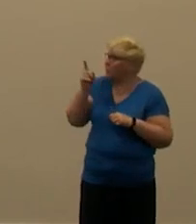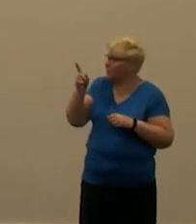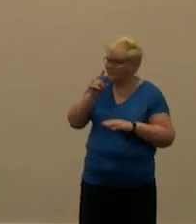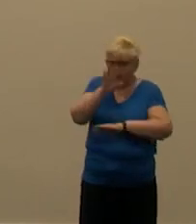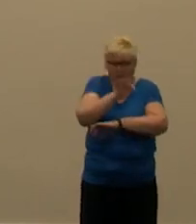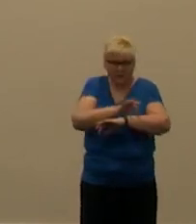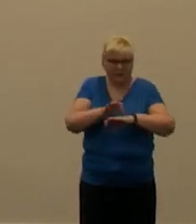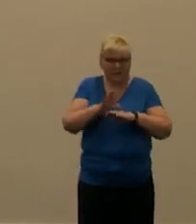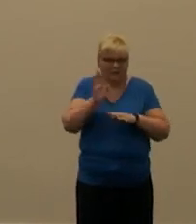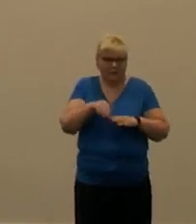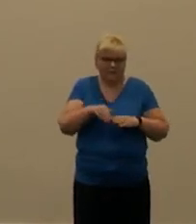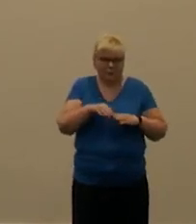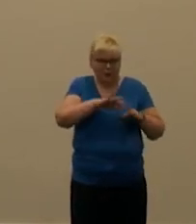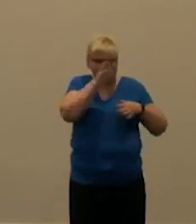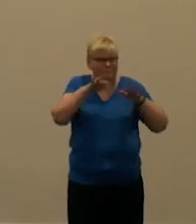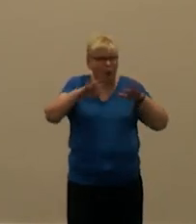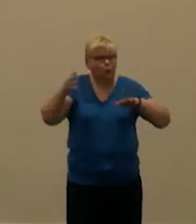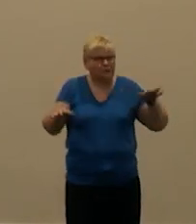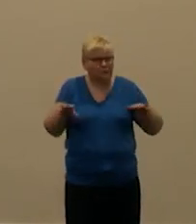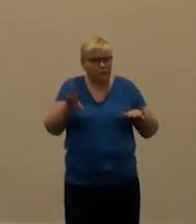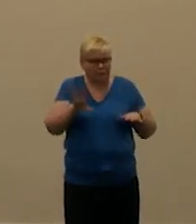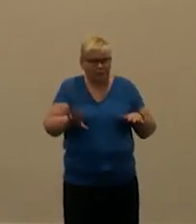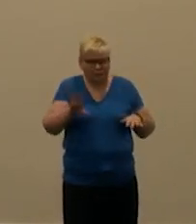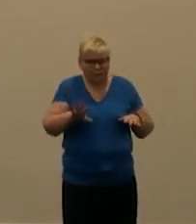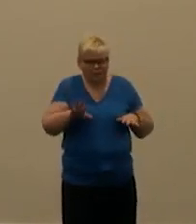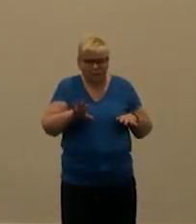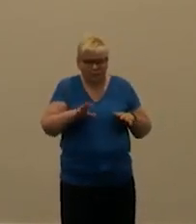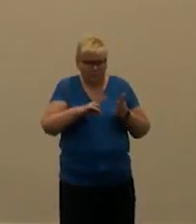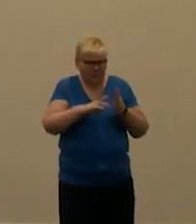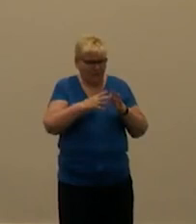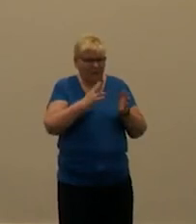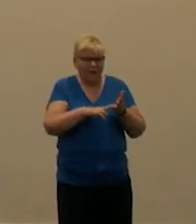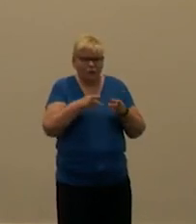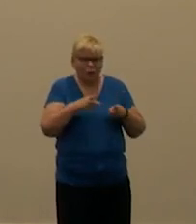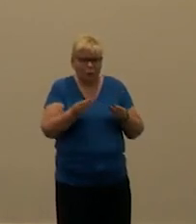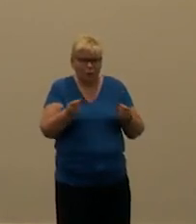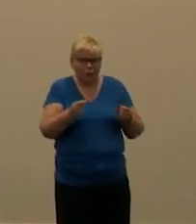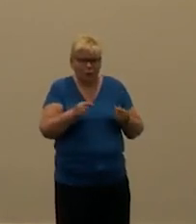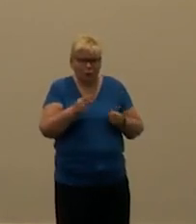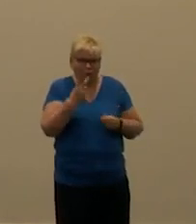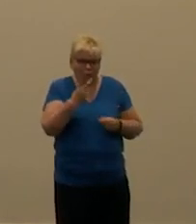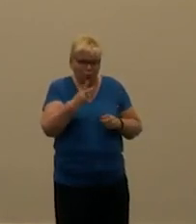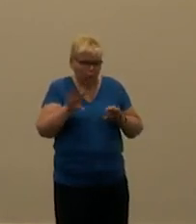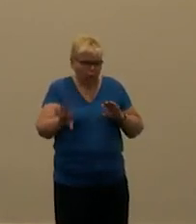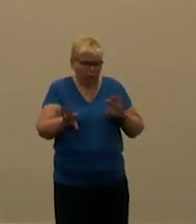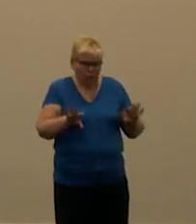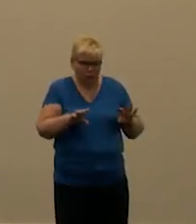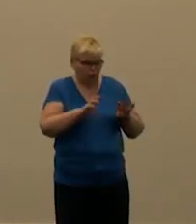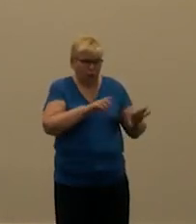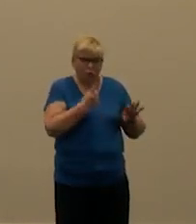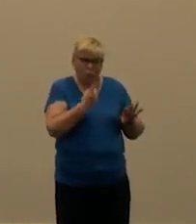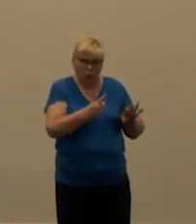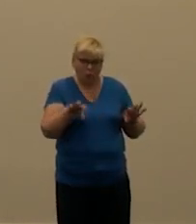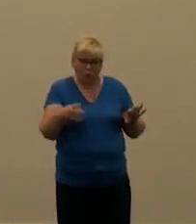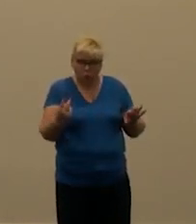architecture from a multi-region Virtual Wan solution. In this case, we have two regions, region one, region